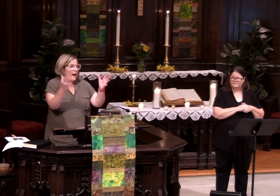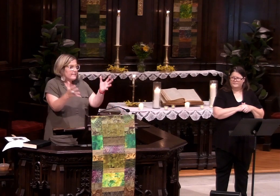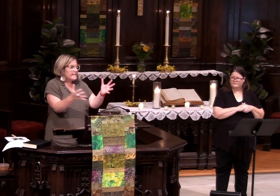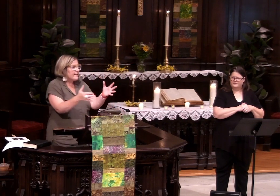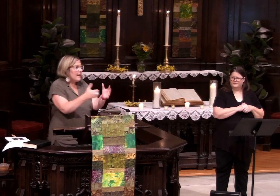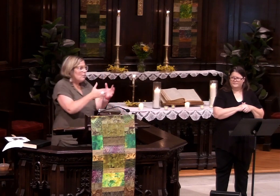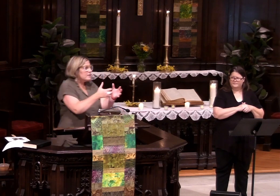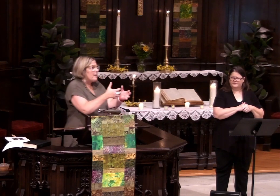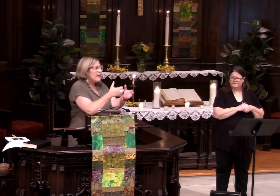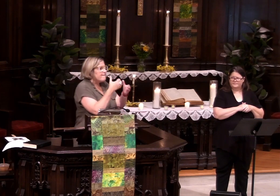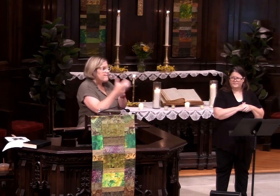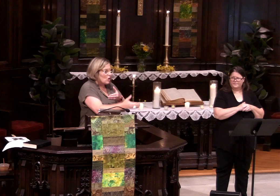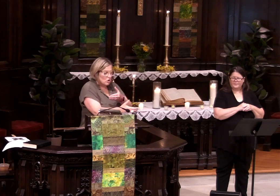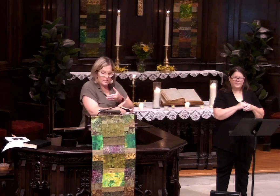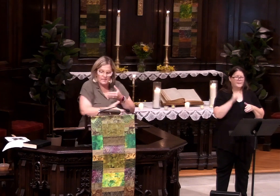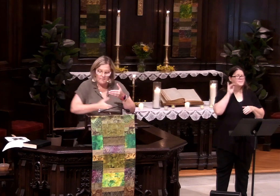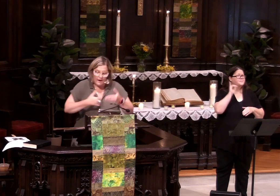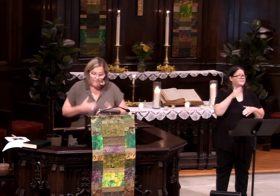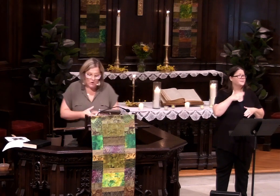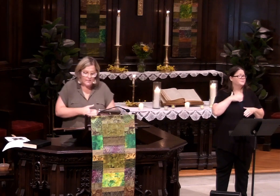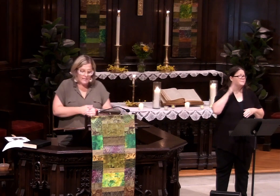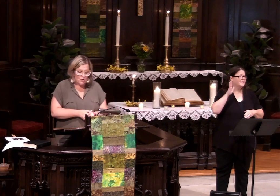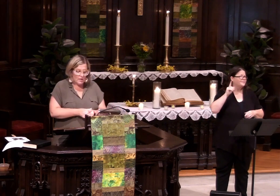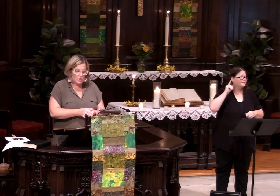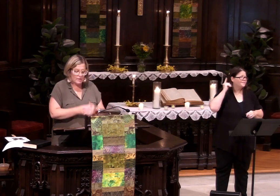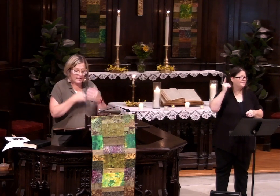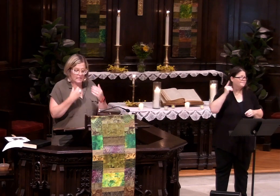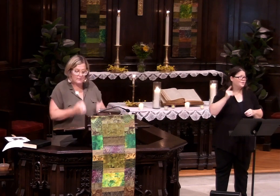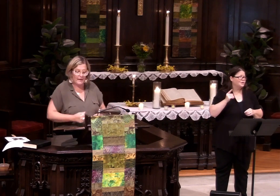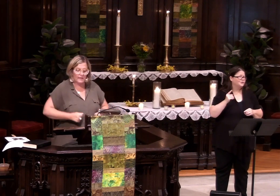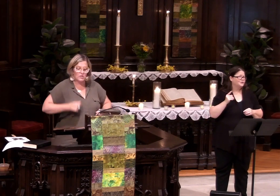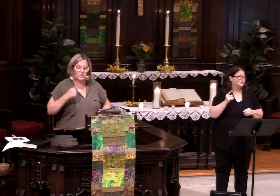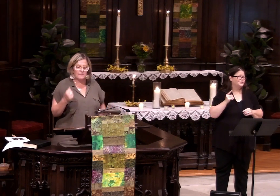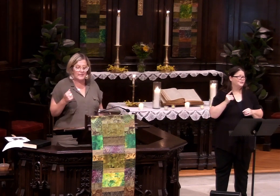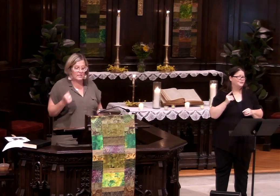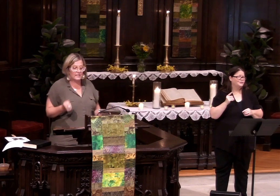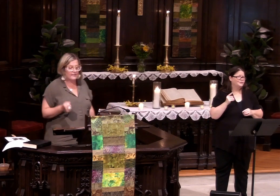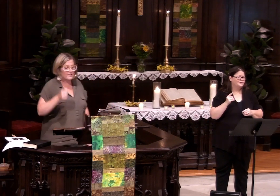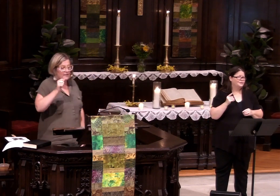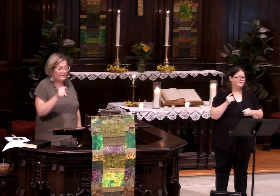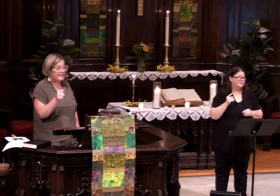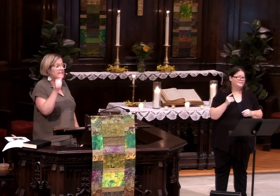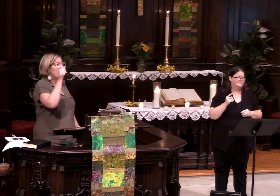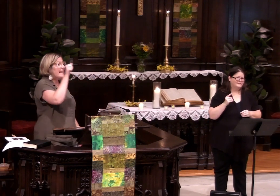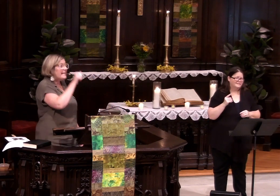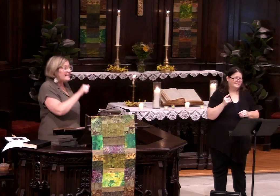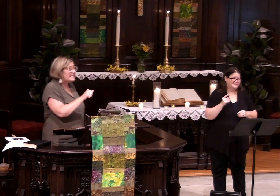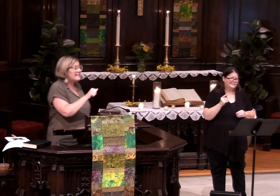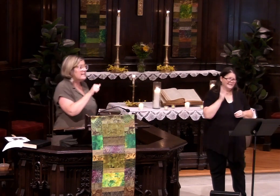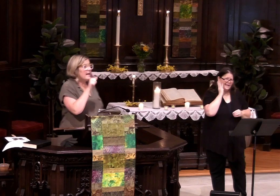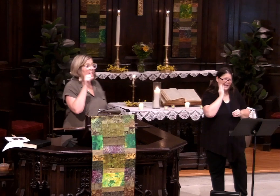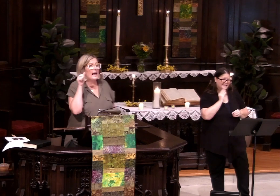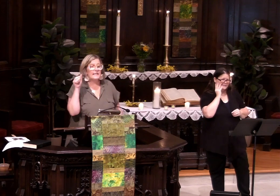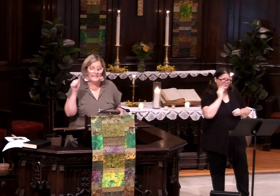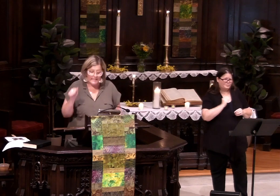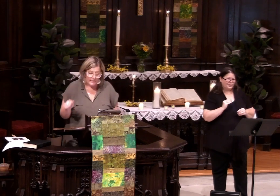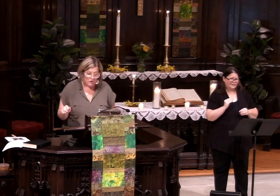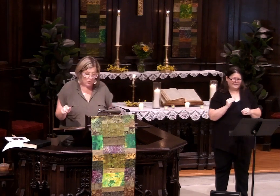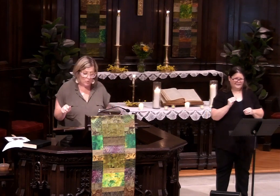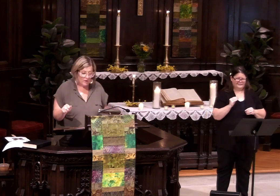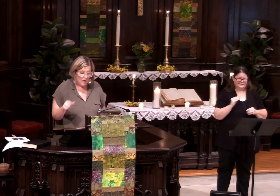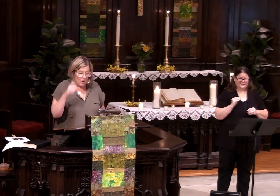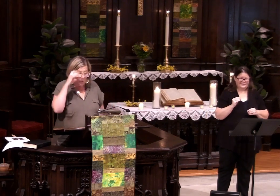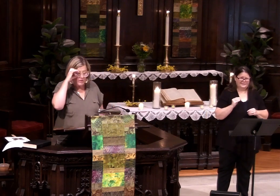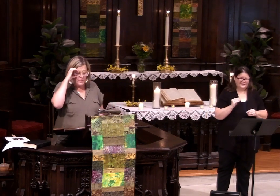Well, I have to say, that was my first introduction to the Spanish diminutive suffix ita and